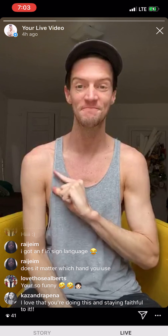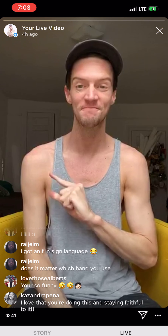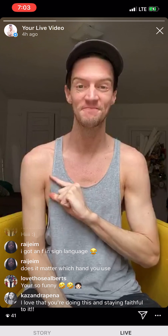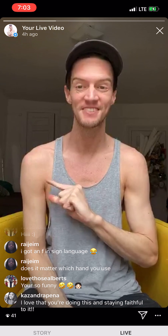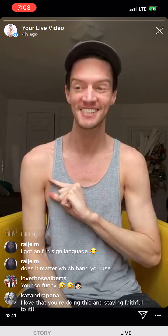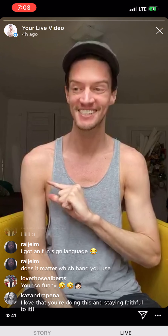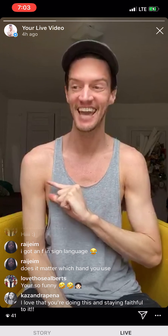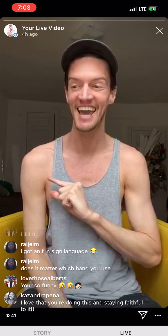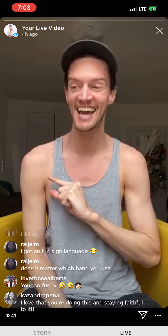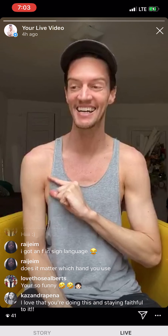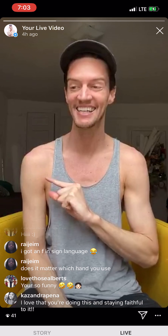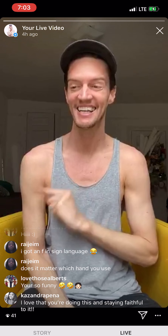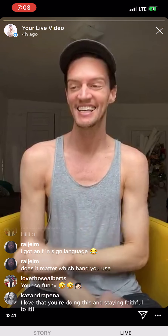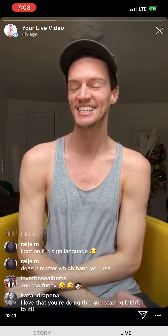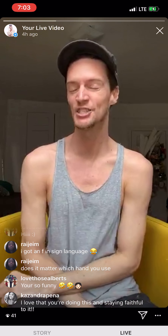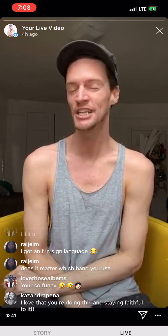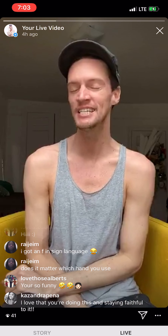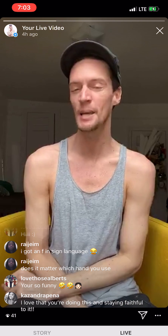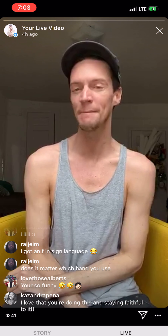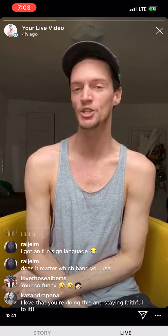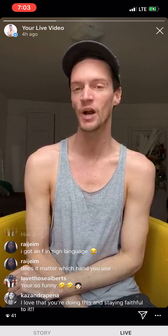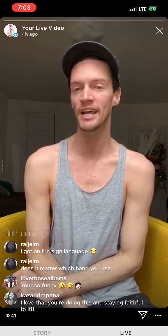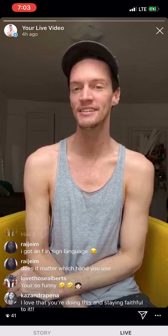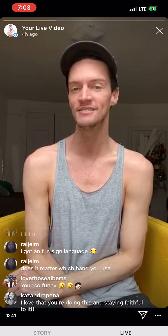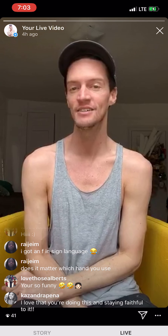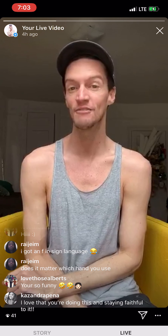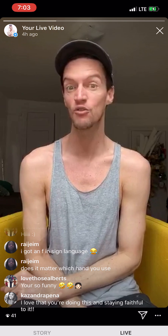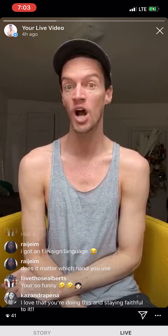Yeah. To cheat. Betray. Fraud.